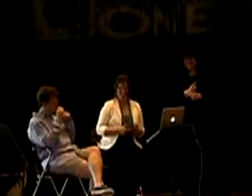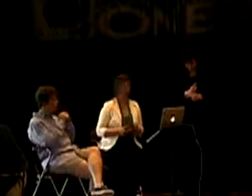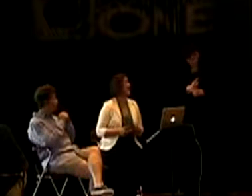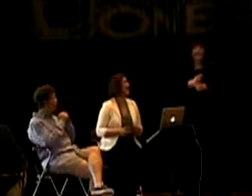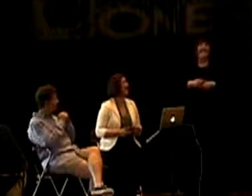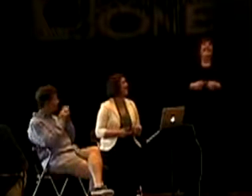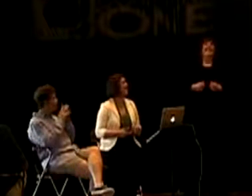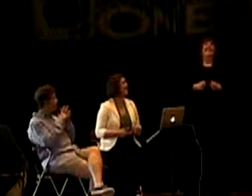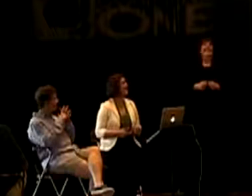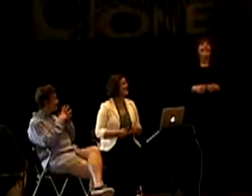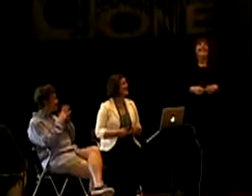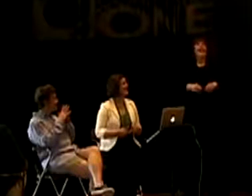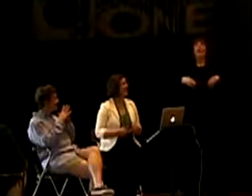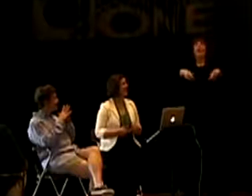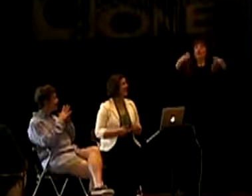So,